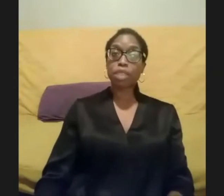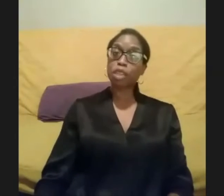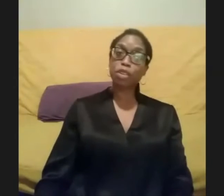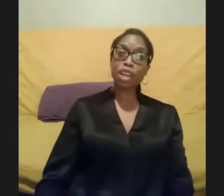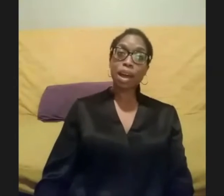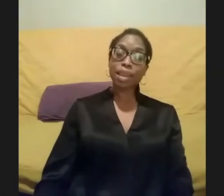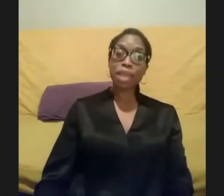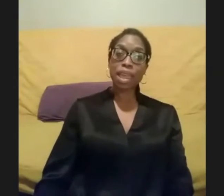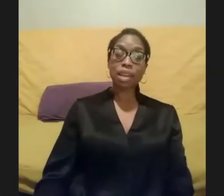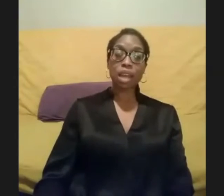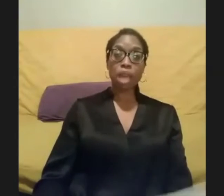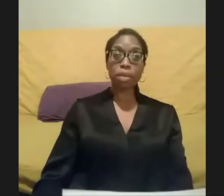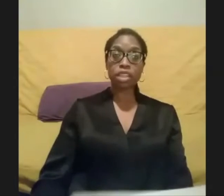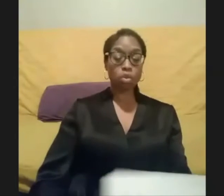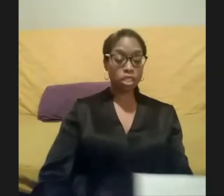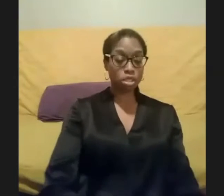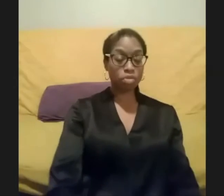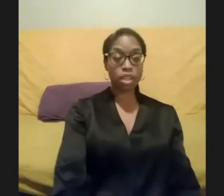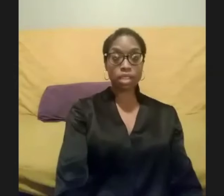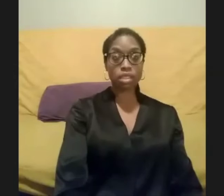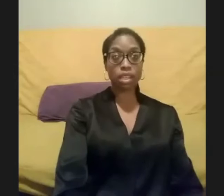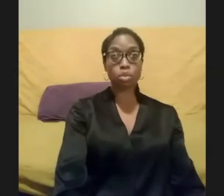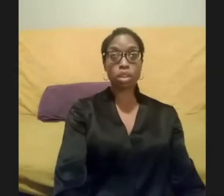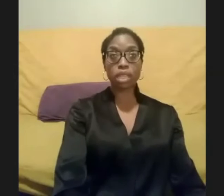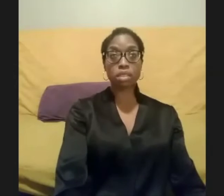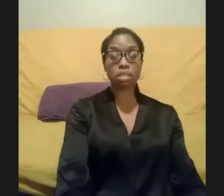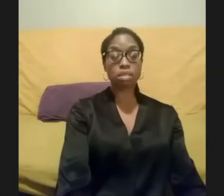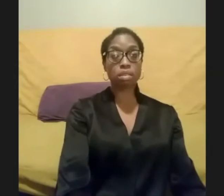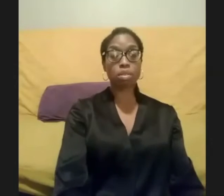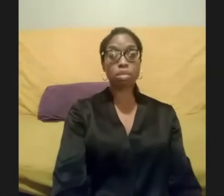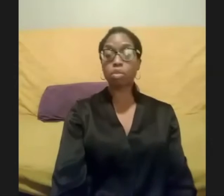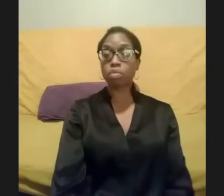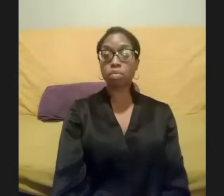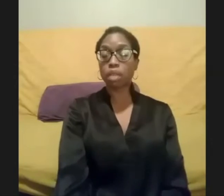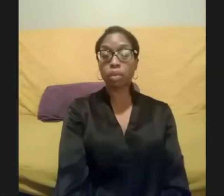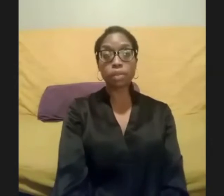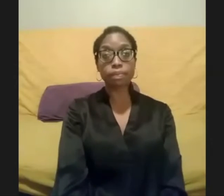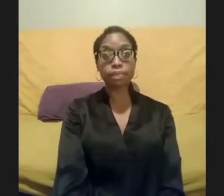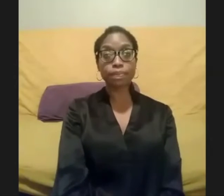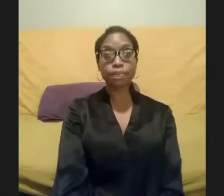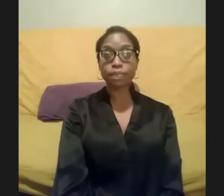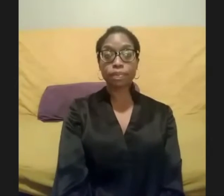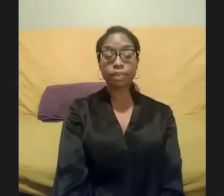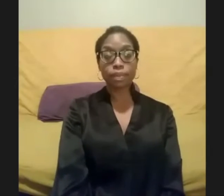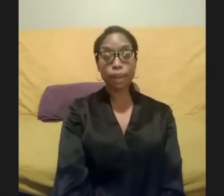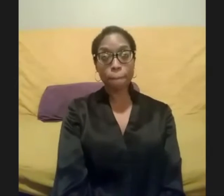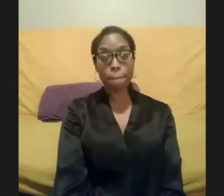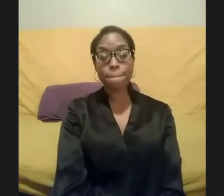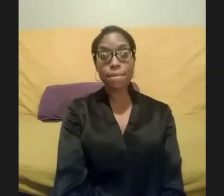for your time, and I'm happy to take questions for the next, I guess, 20 minutes or so. Thank you so much, Dr. Keke. That was